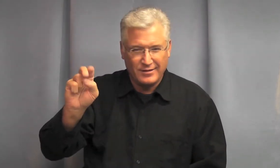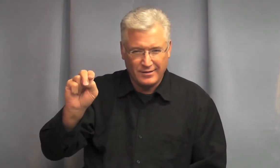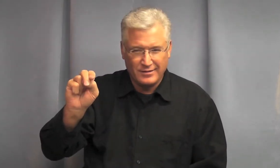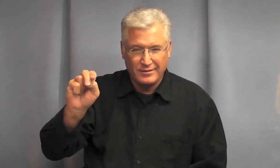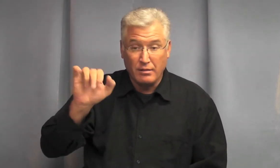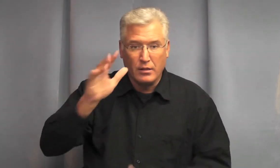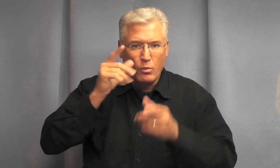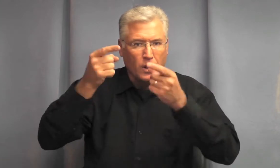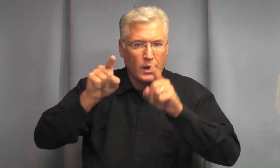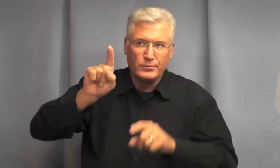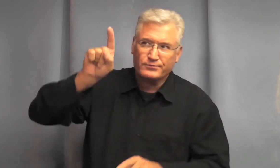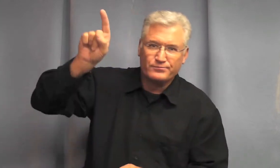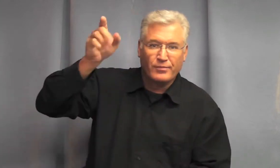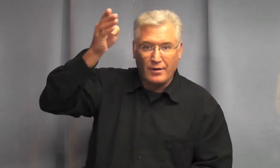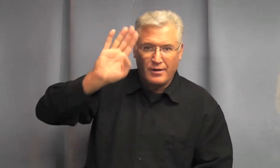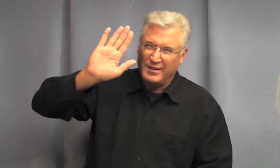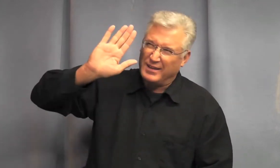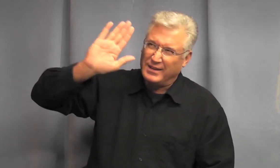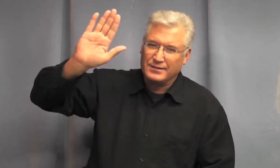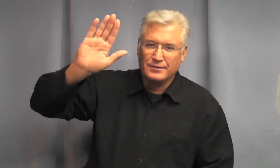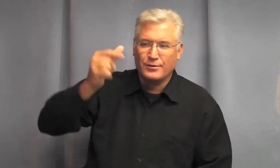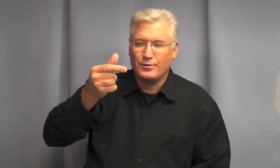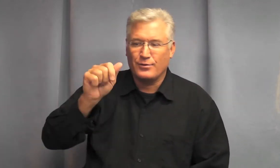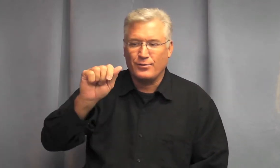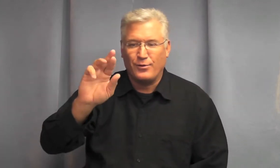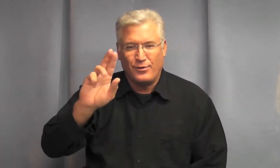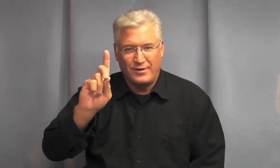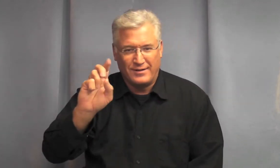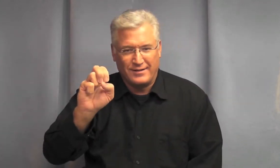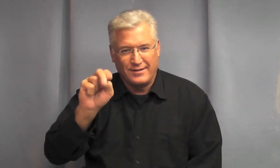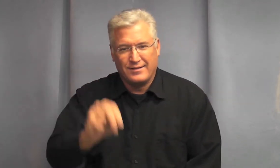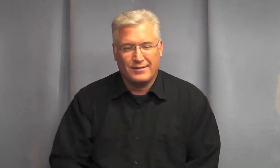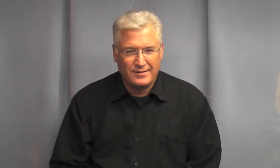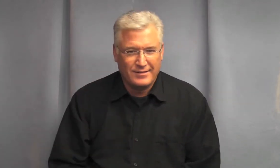about God's garden in heaven.